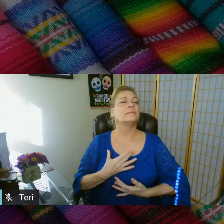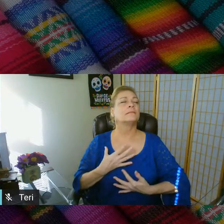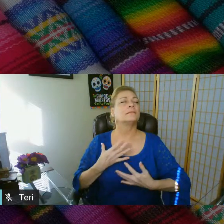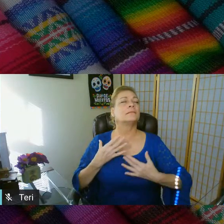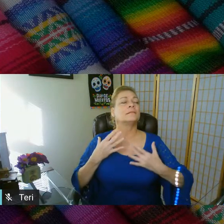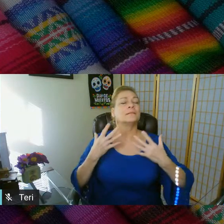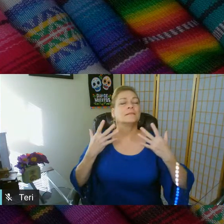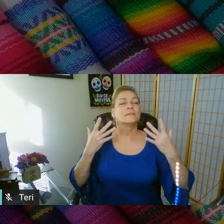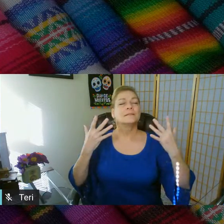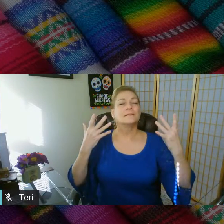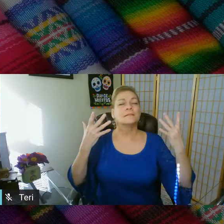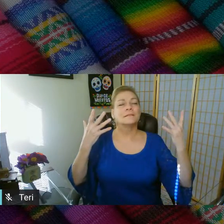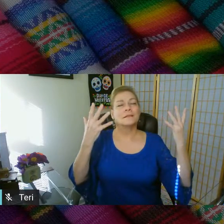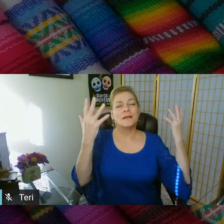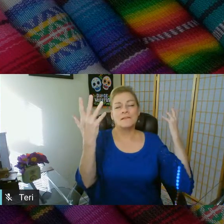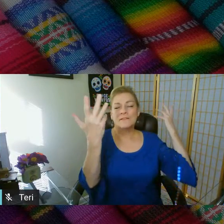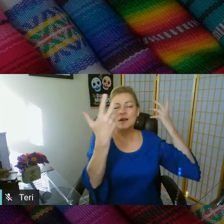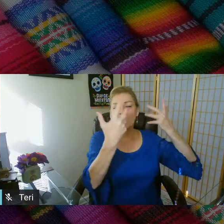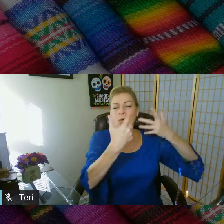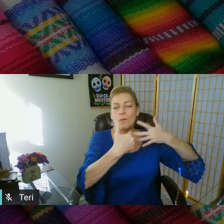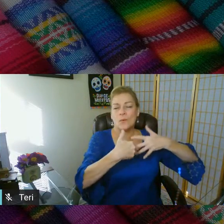into the flow